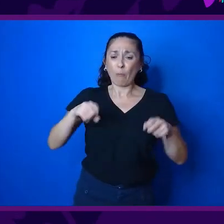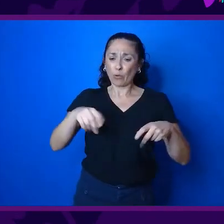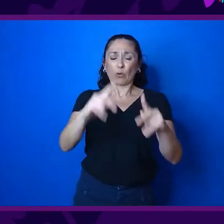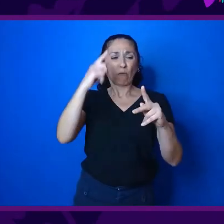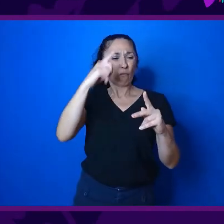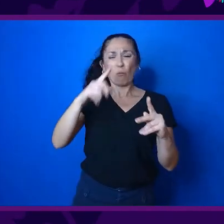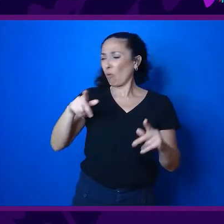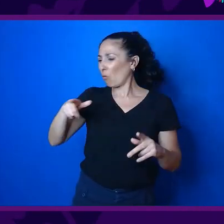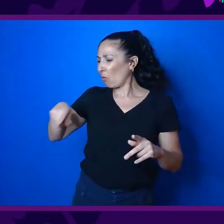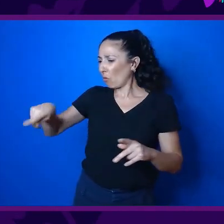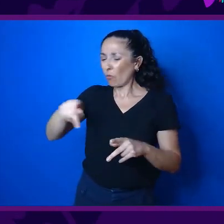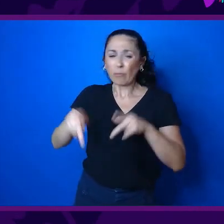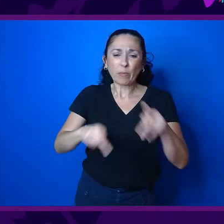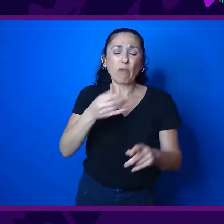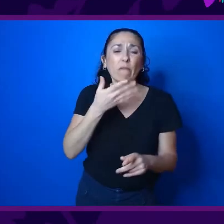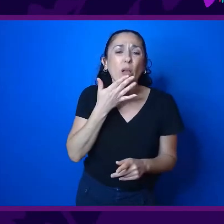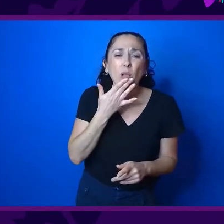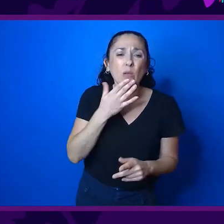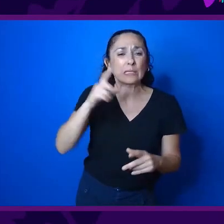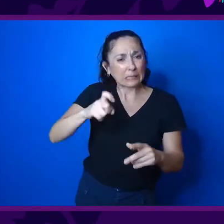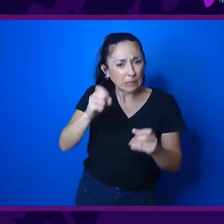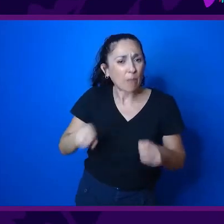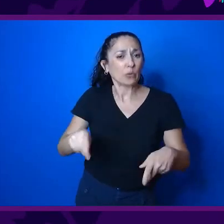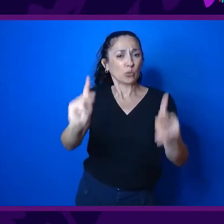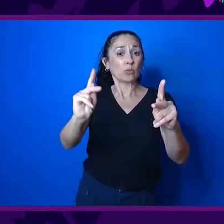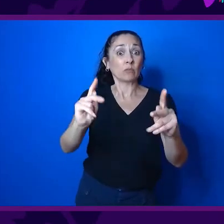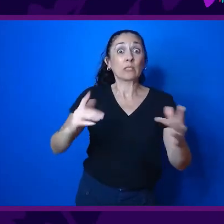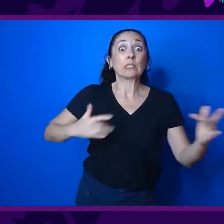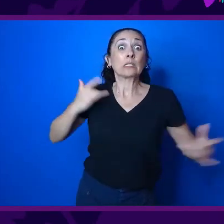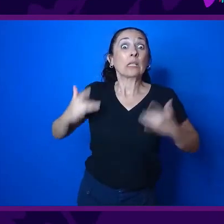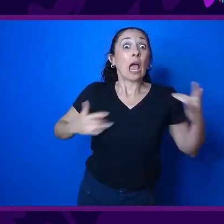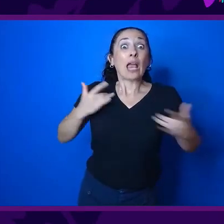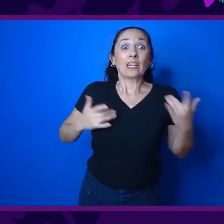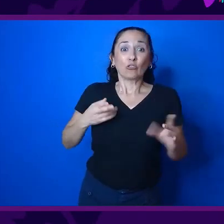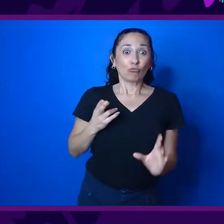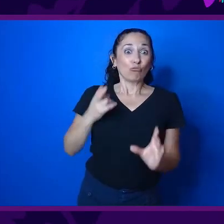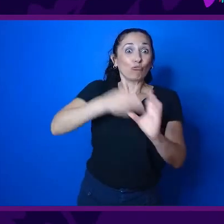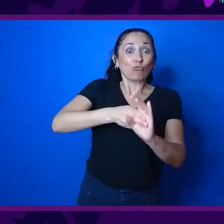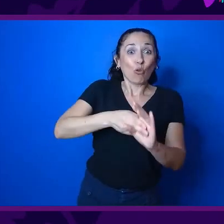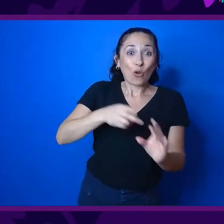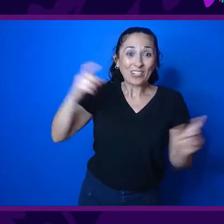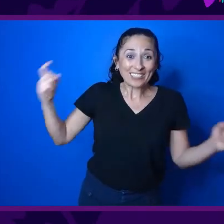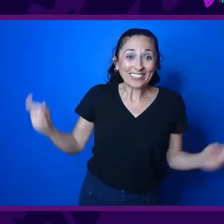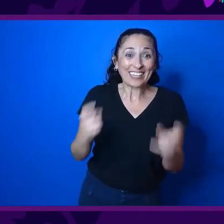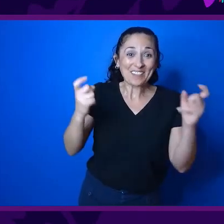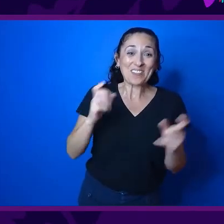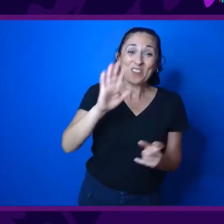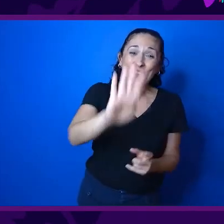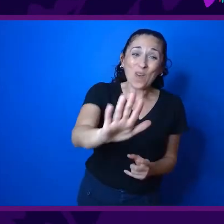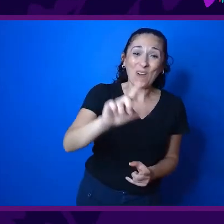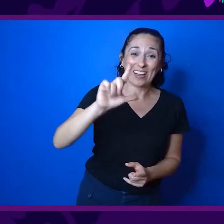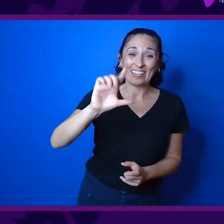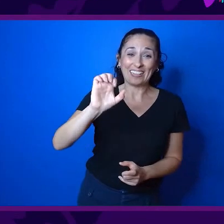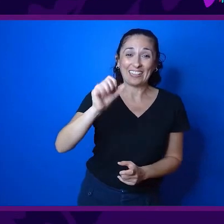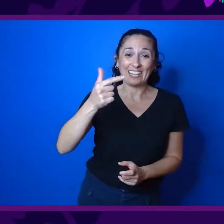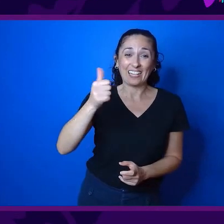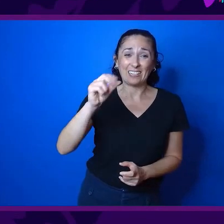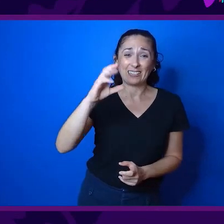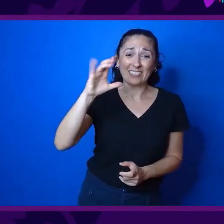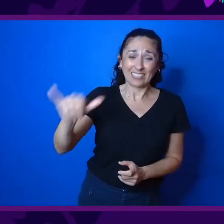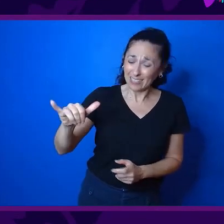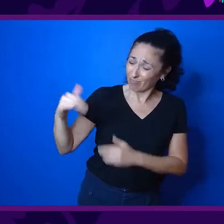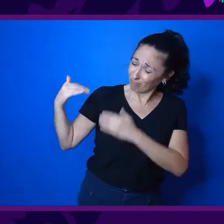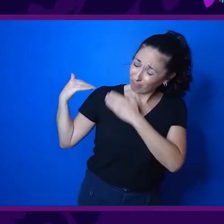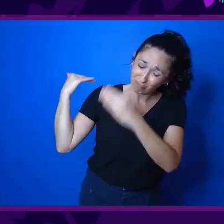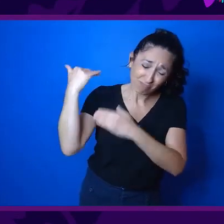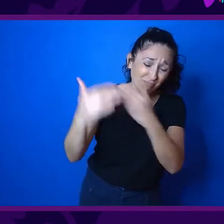color. We are so excited to join in the celebration of you and your legacy, for fighting for communities that didn't have a